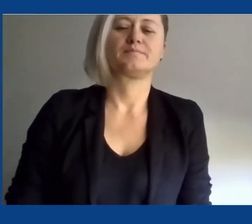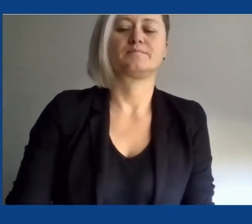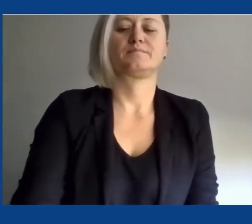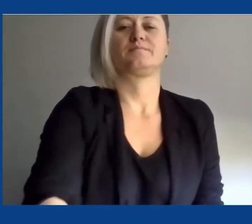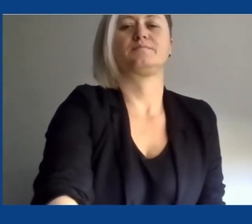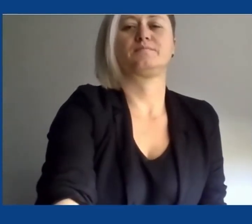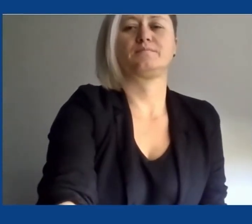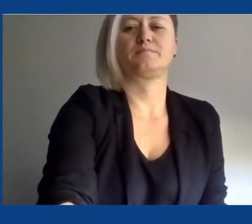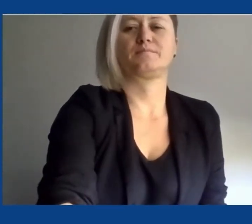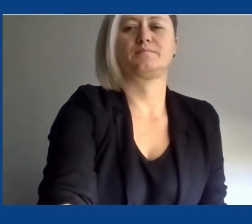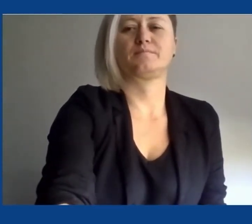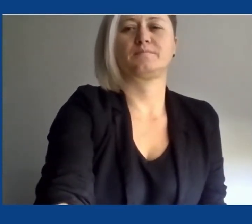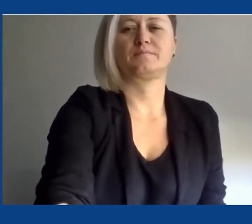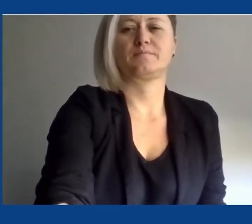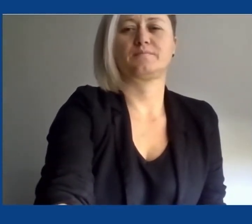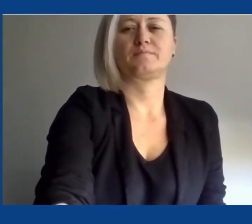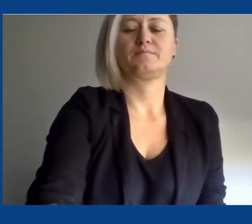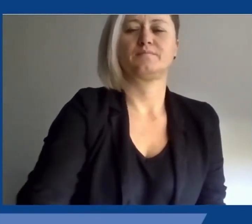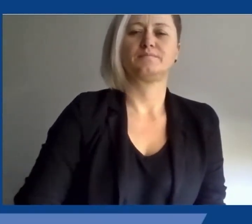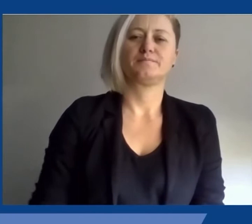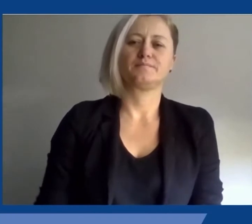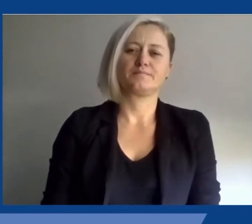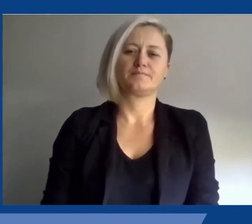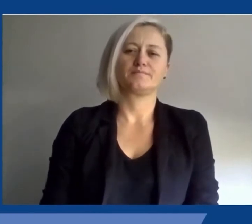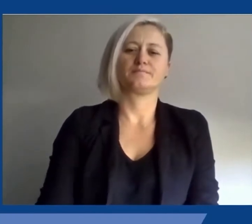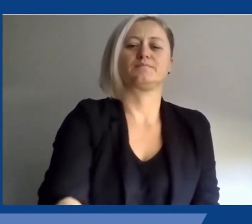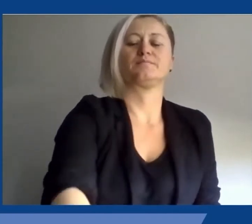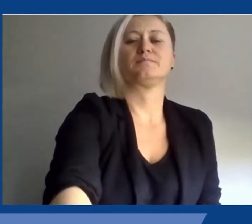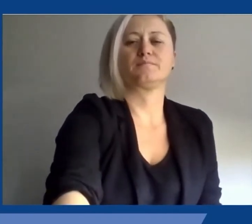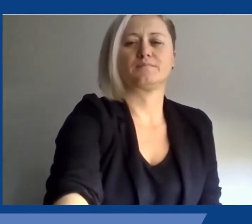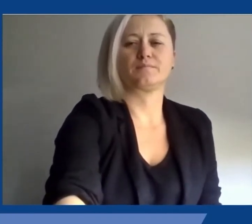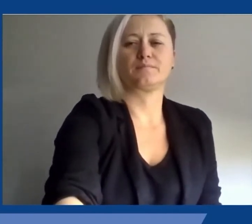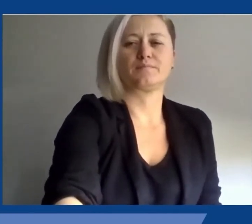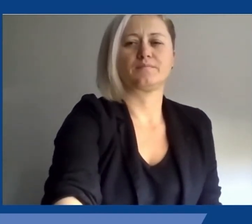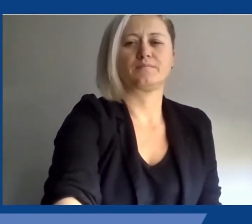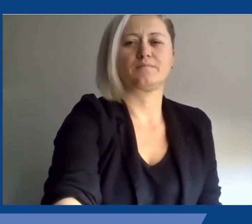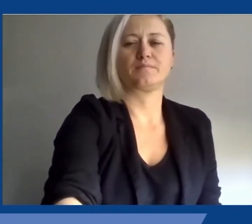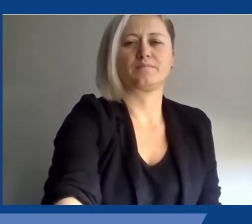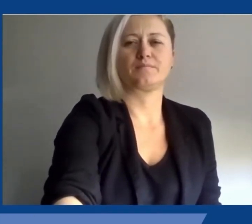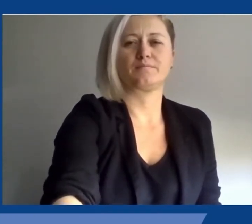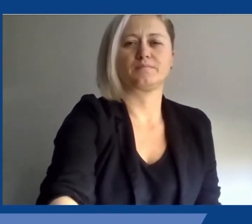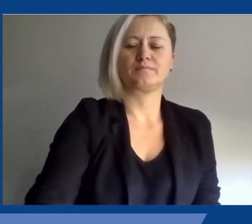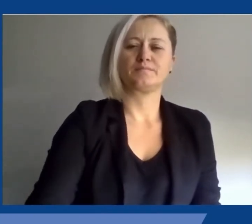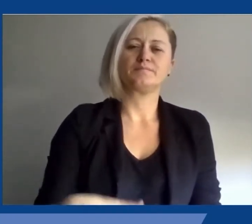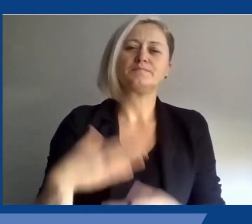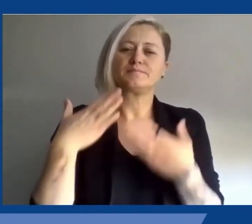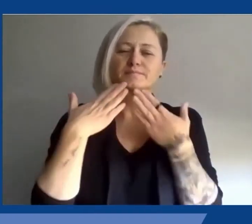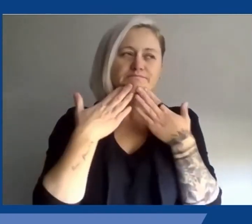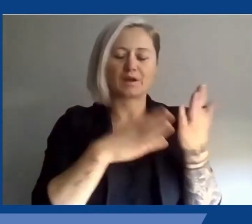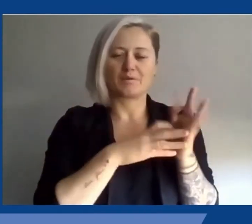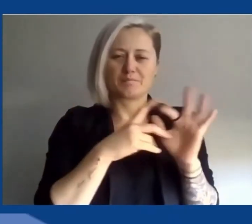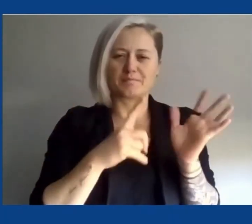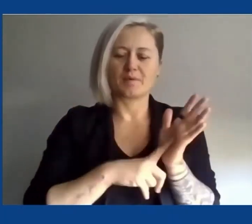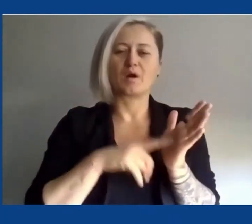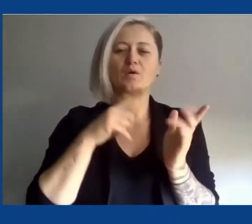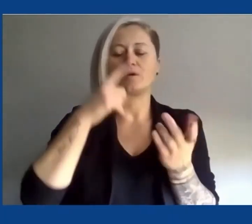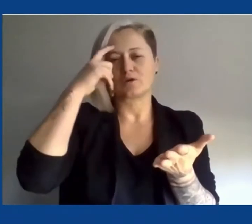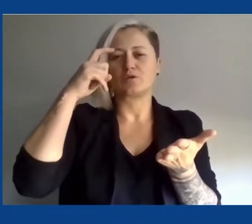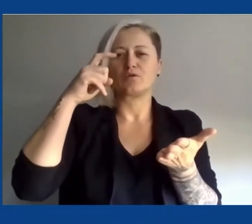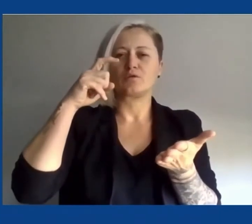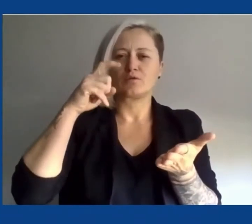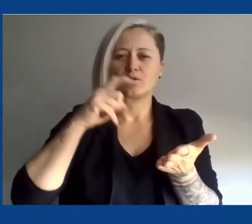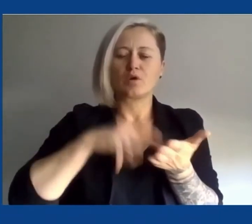Thank you, Michael. Can I acknowledge the Wurundjeri peoples of the Kulin Nations and other nations